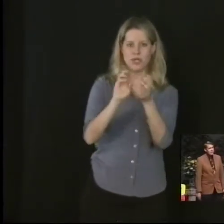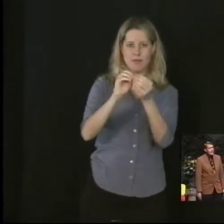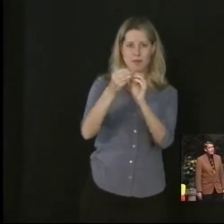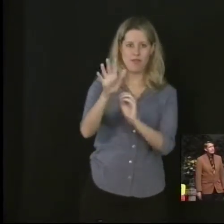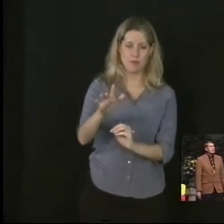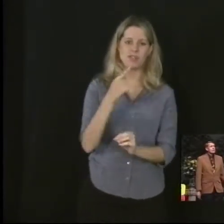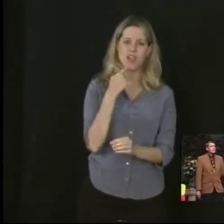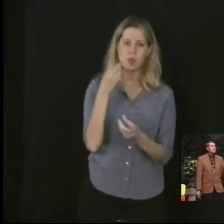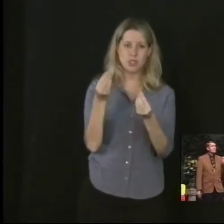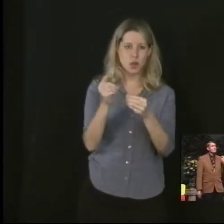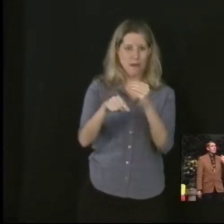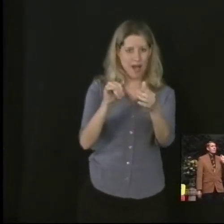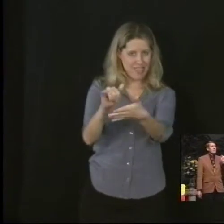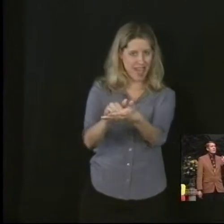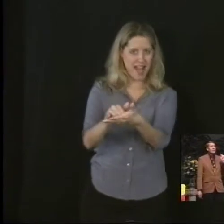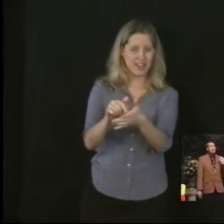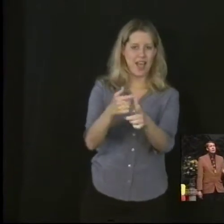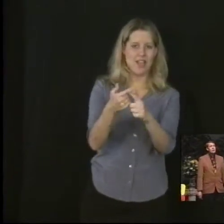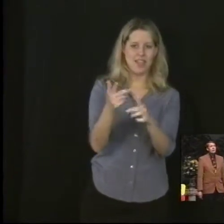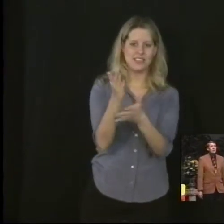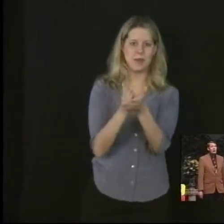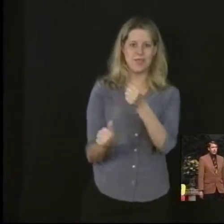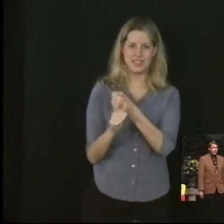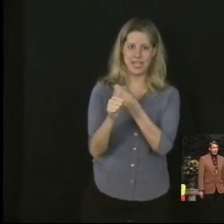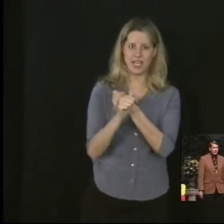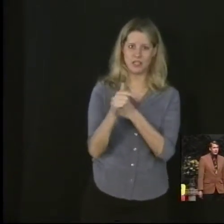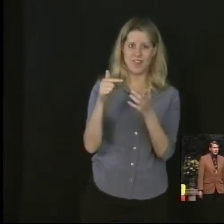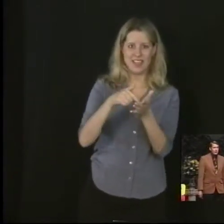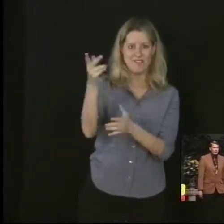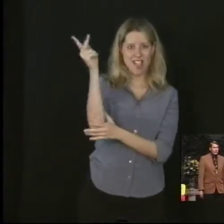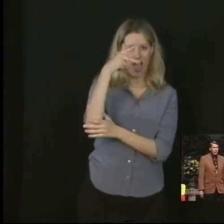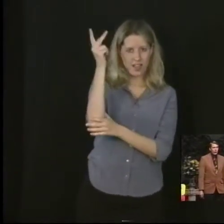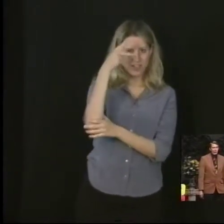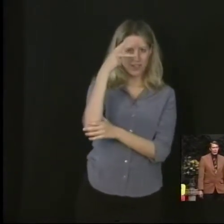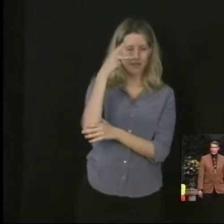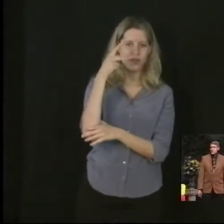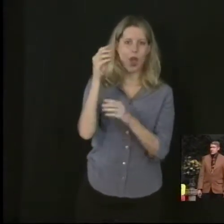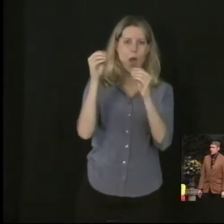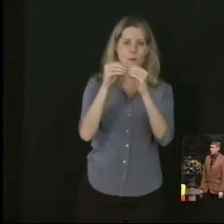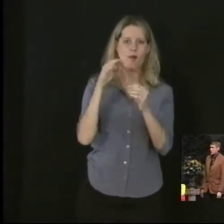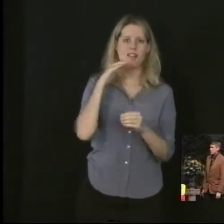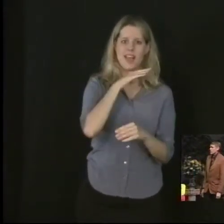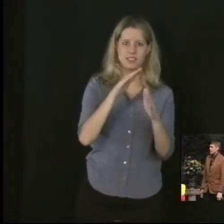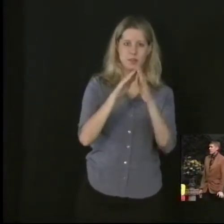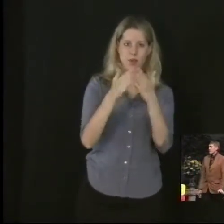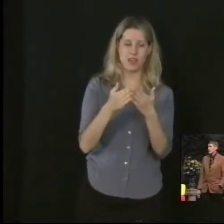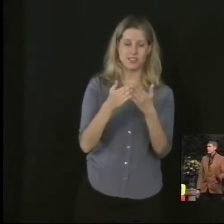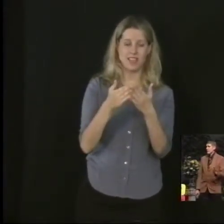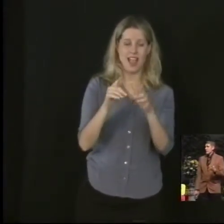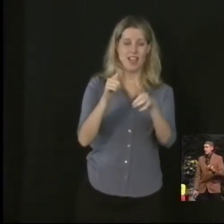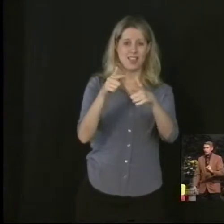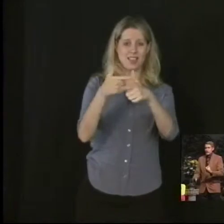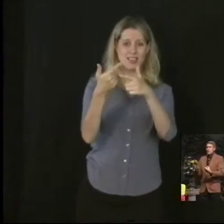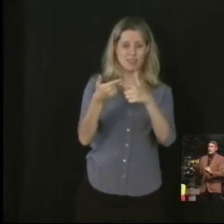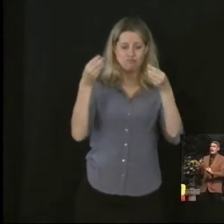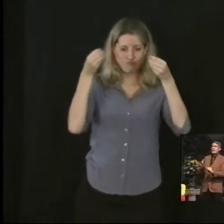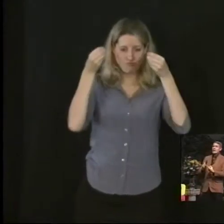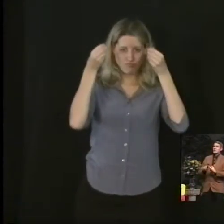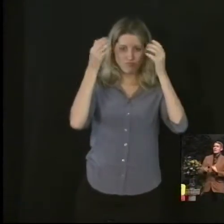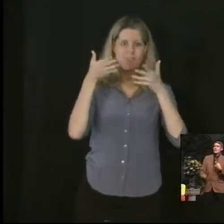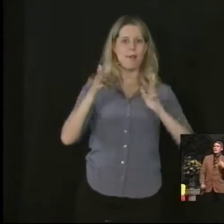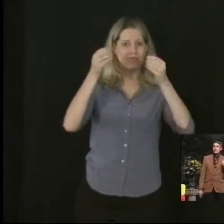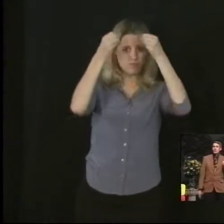it and some of the dangers of this philosophy. More lies in the textbooks. Let me set the record straight right up front. I